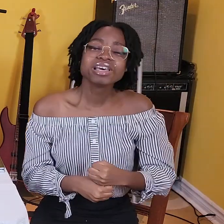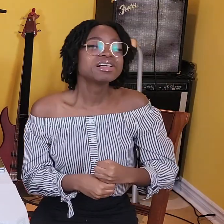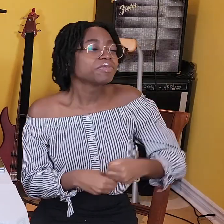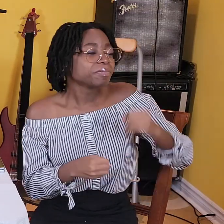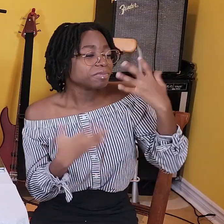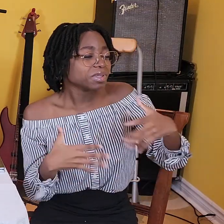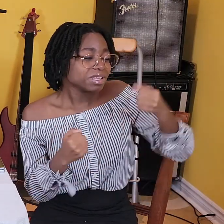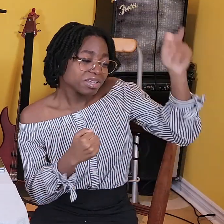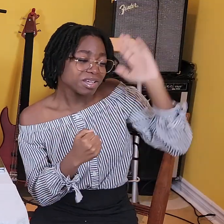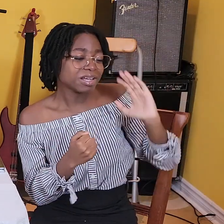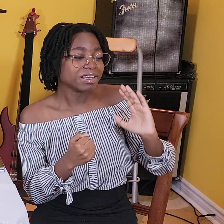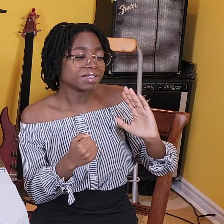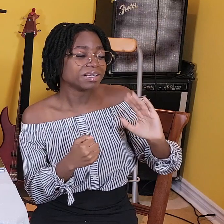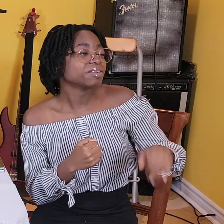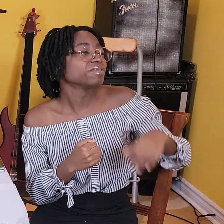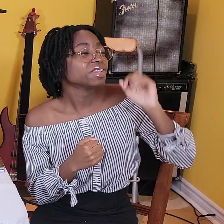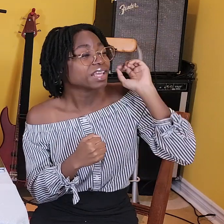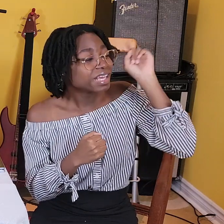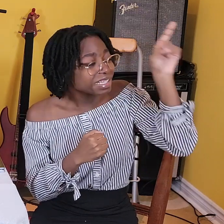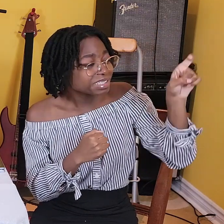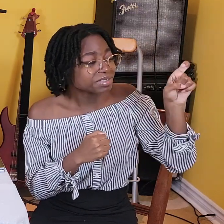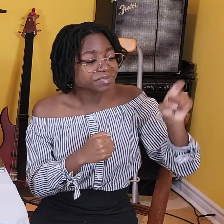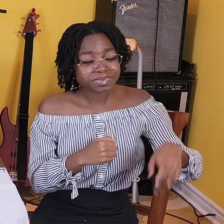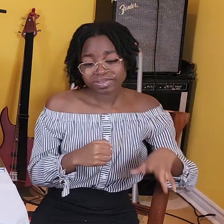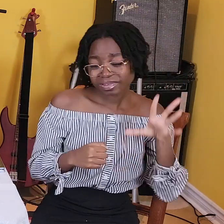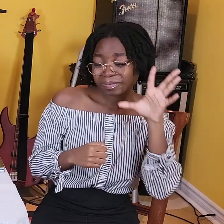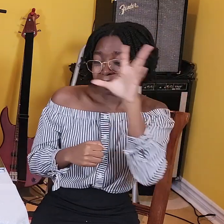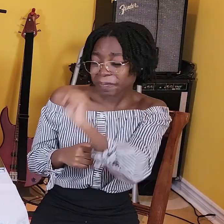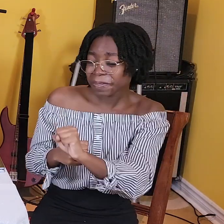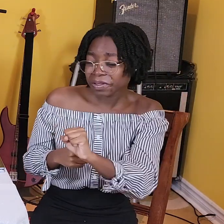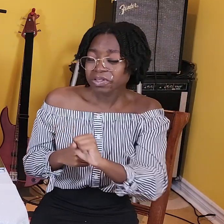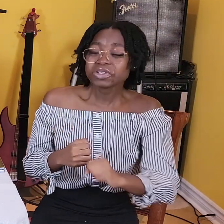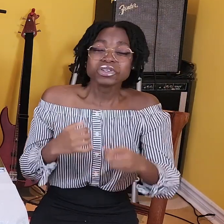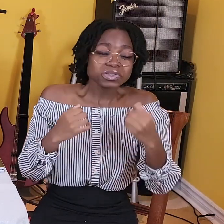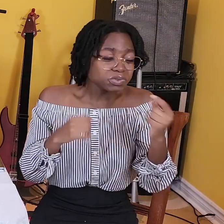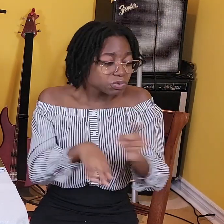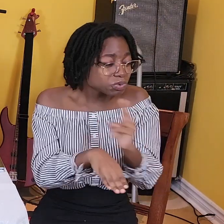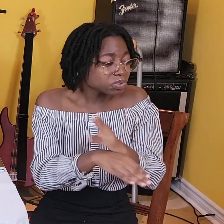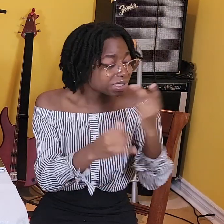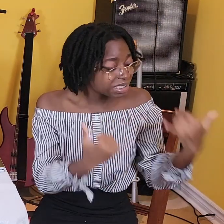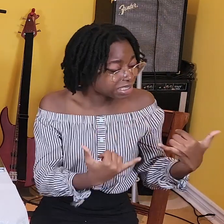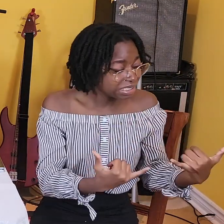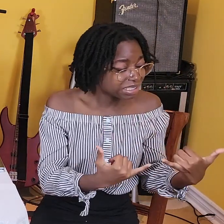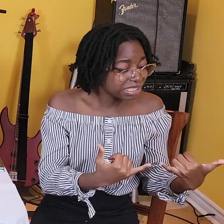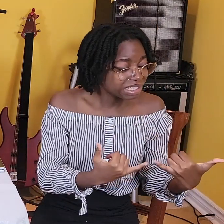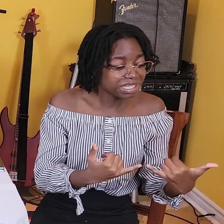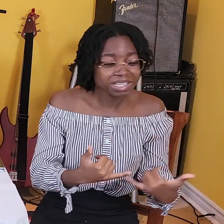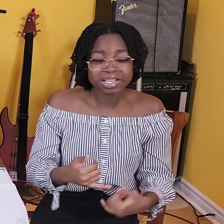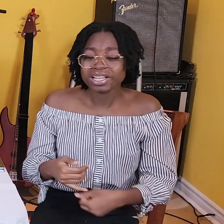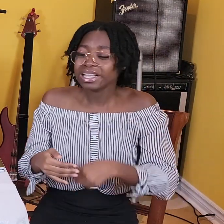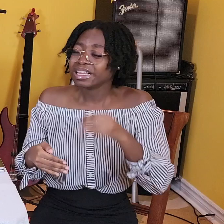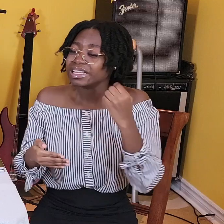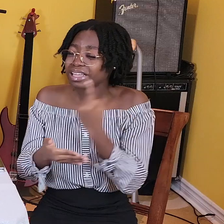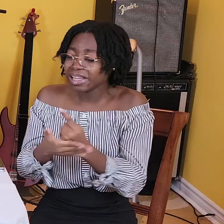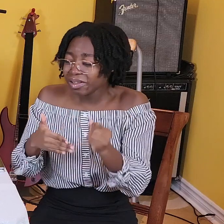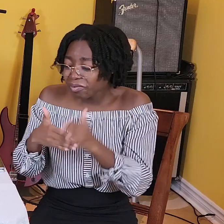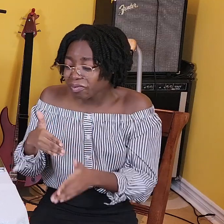out to them again. Use this day, use this weekend, this as an opportunity, mighty God, to touch